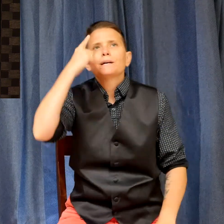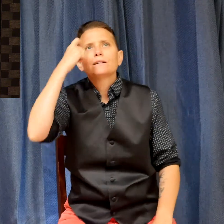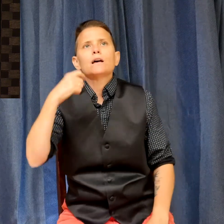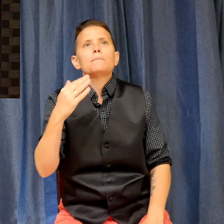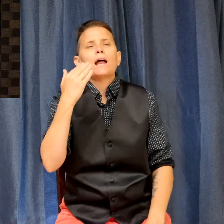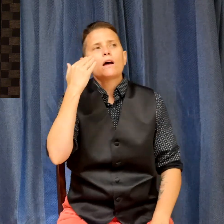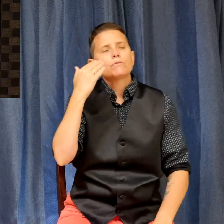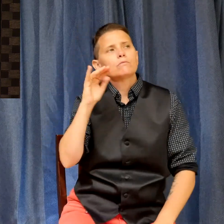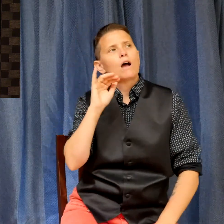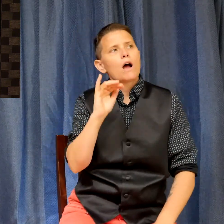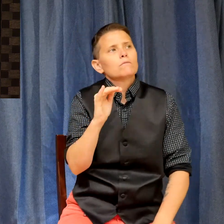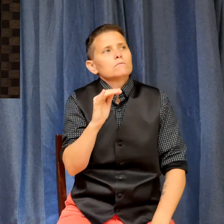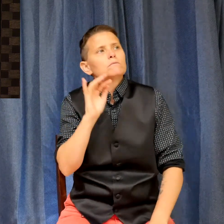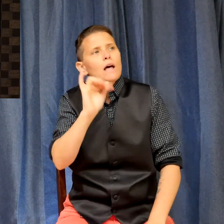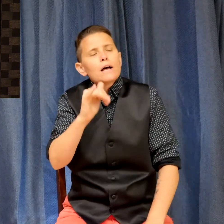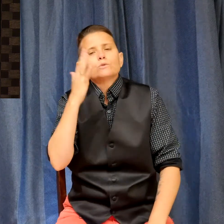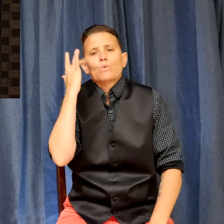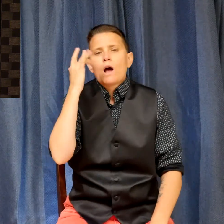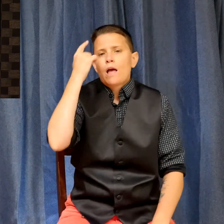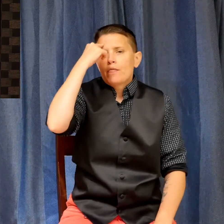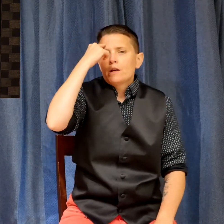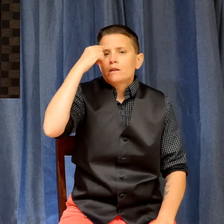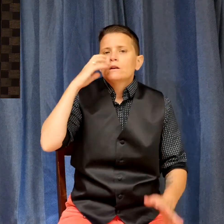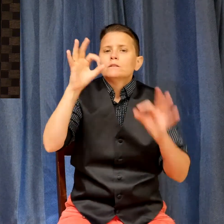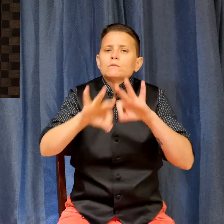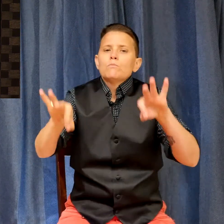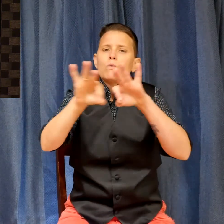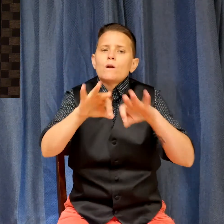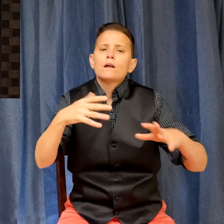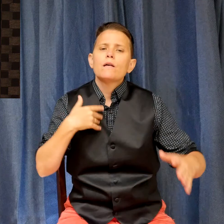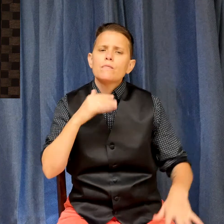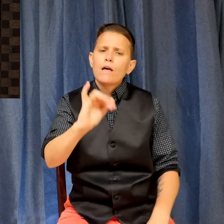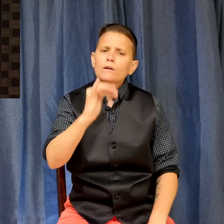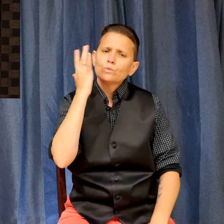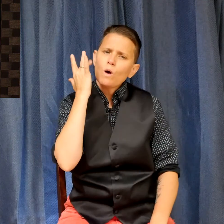so that's why I would watch